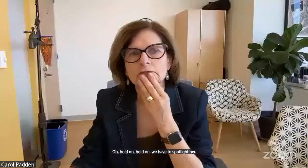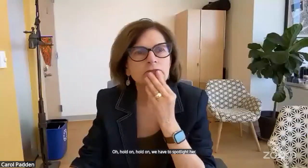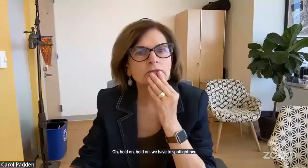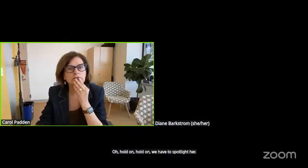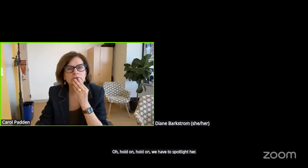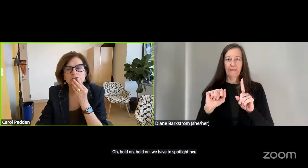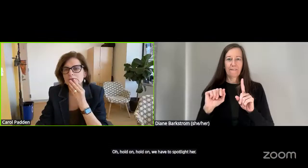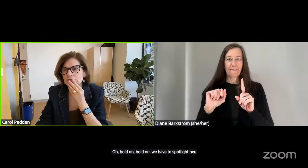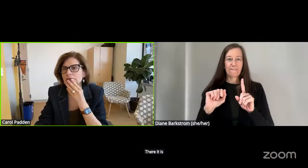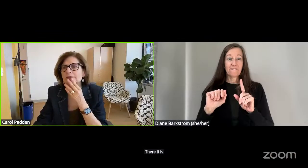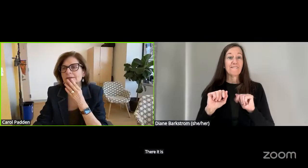There it is. Okay.